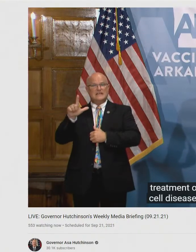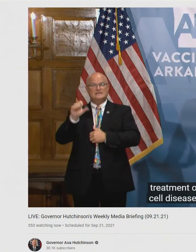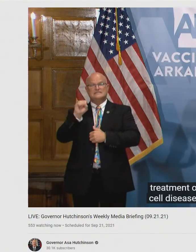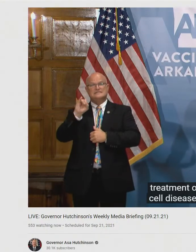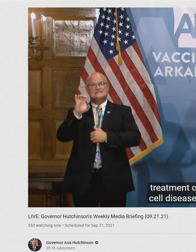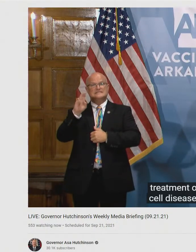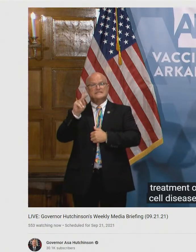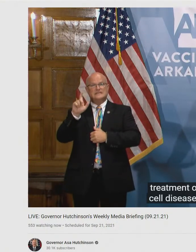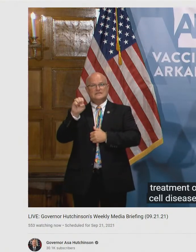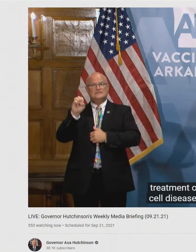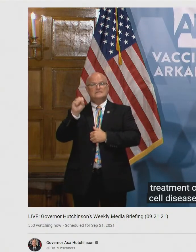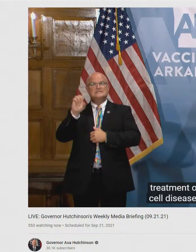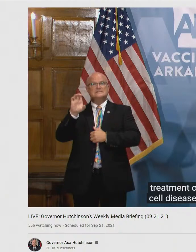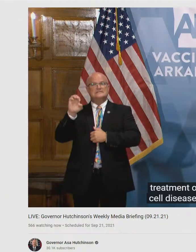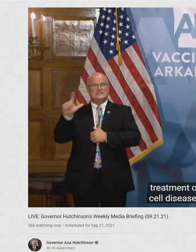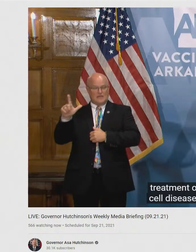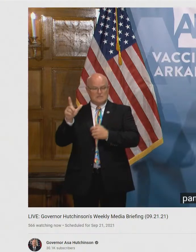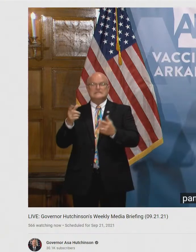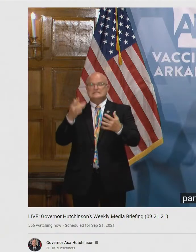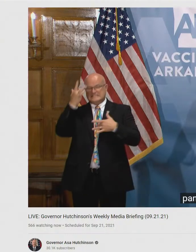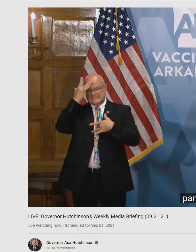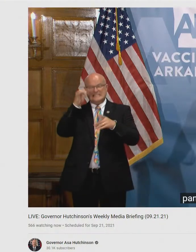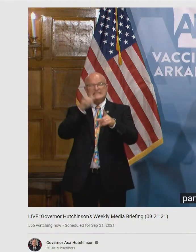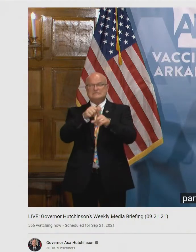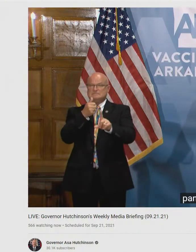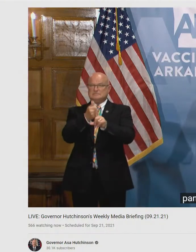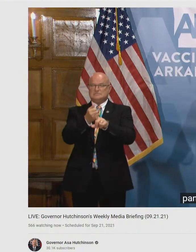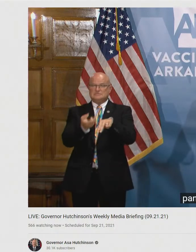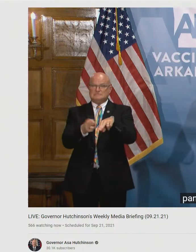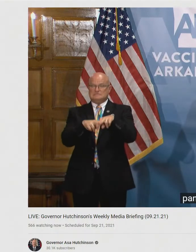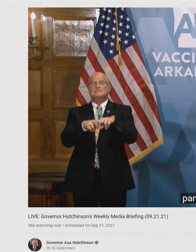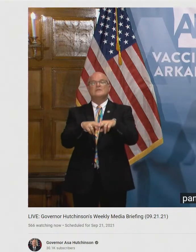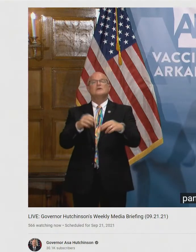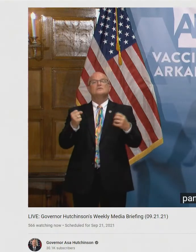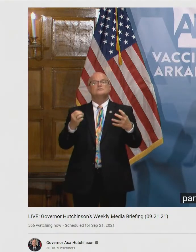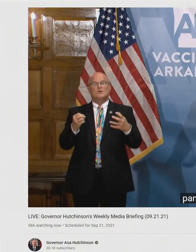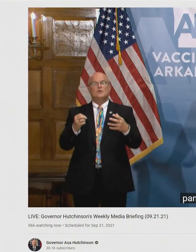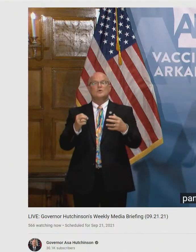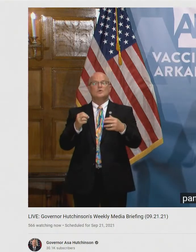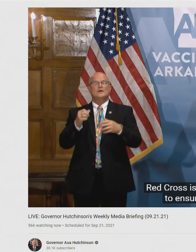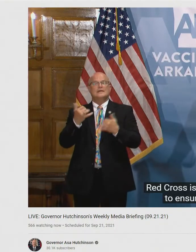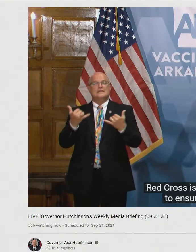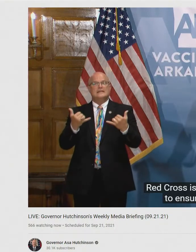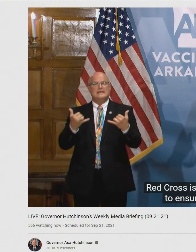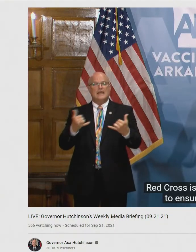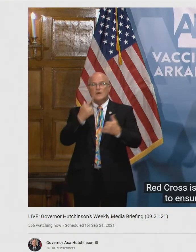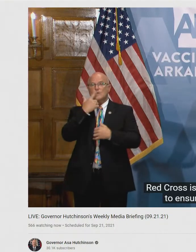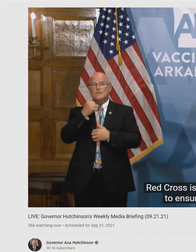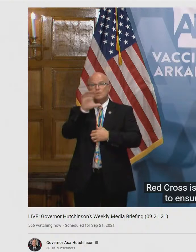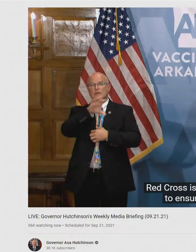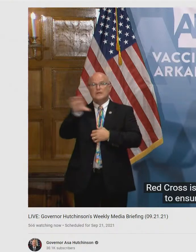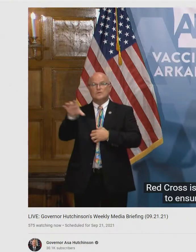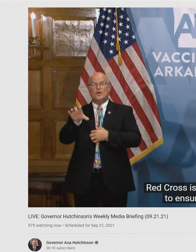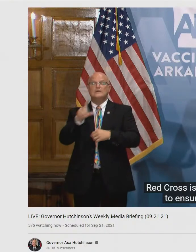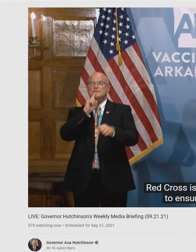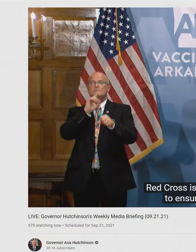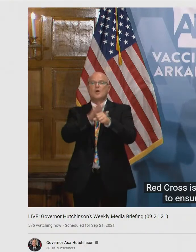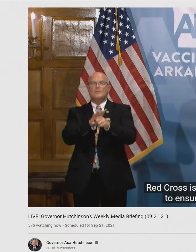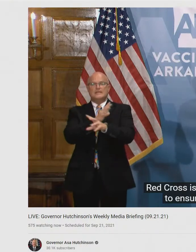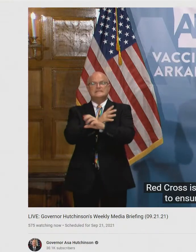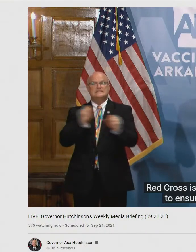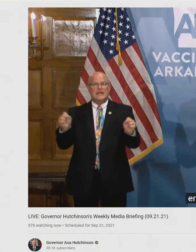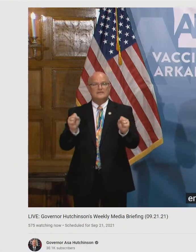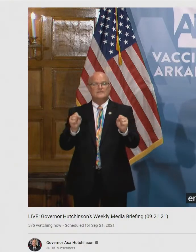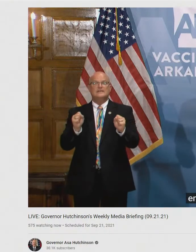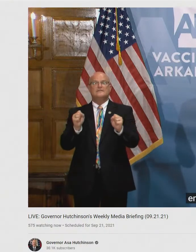And so during this pandemic, the Red Cross has added precautions to ensure the safety of employees, volunteers,